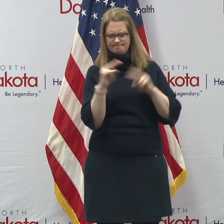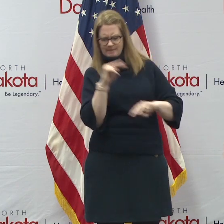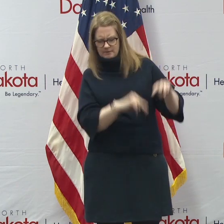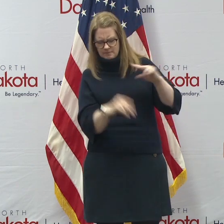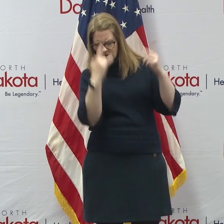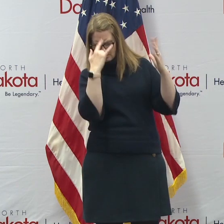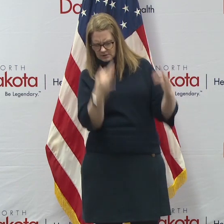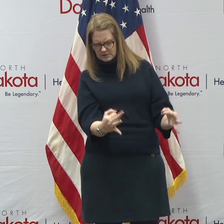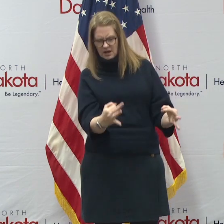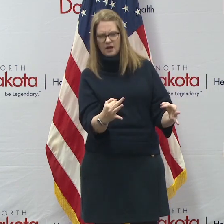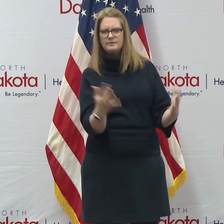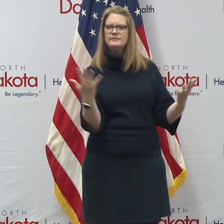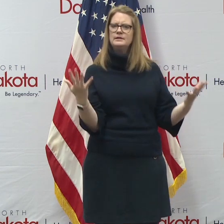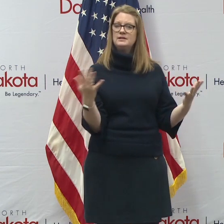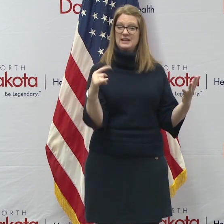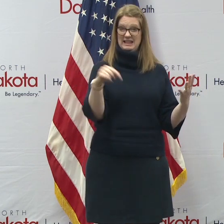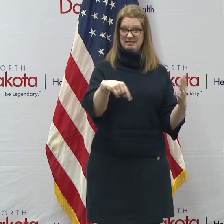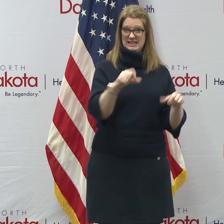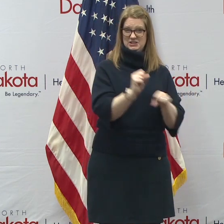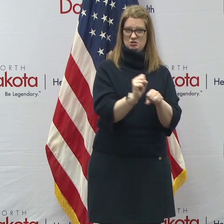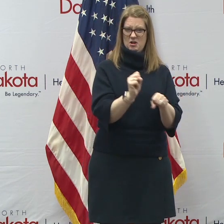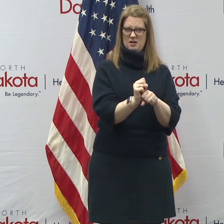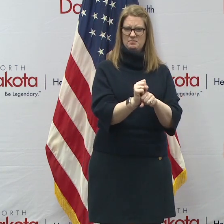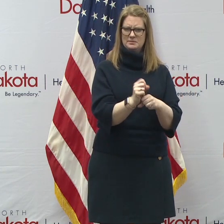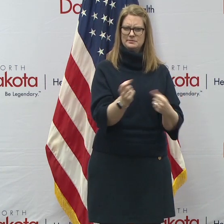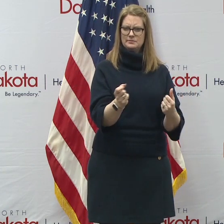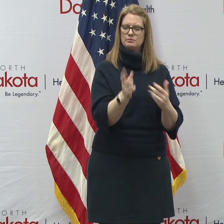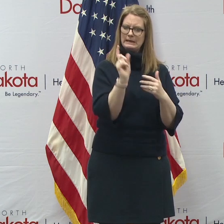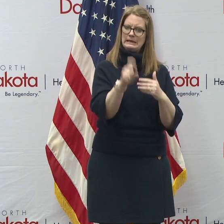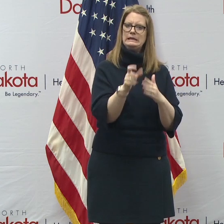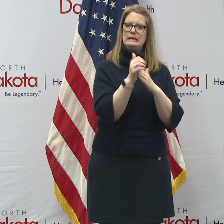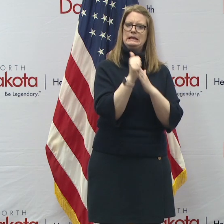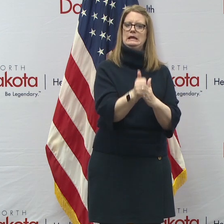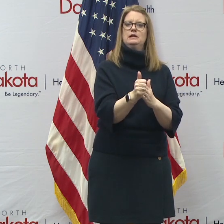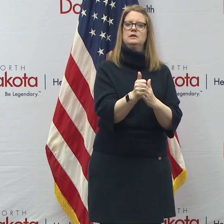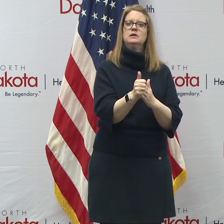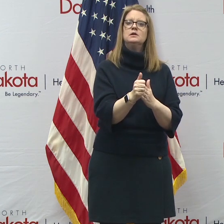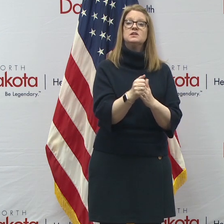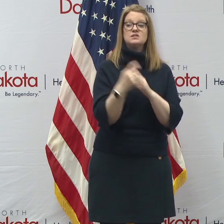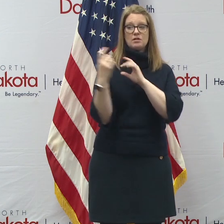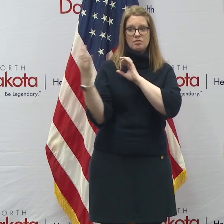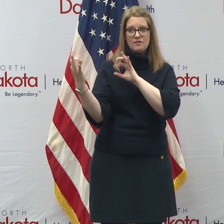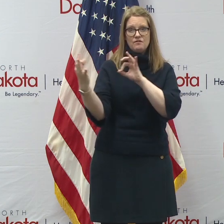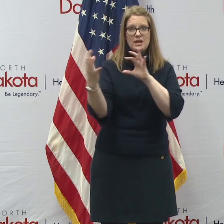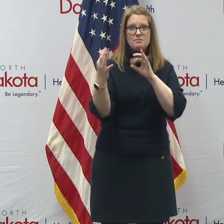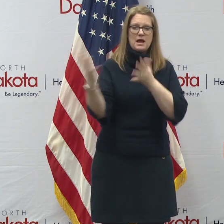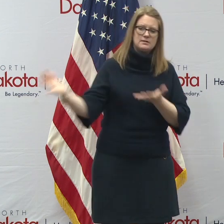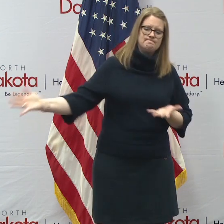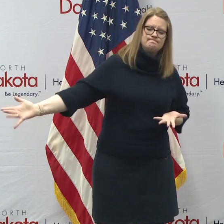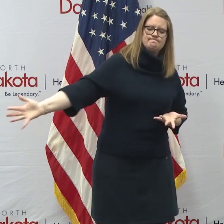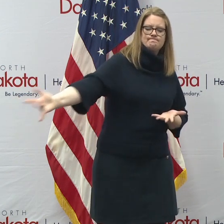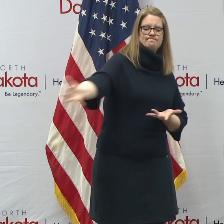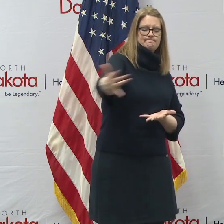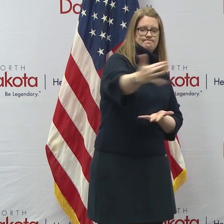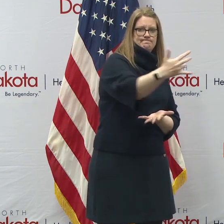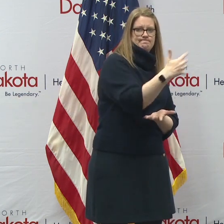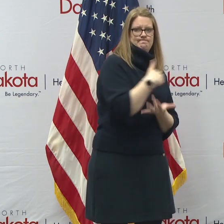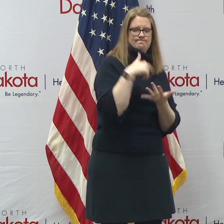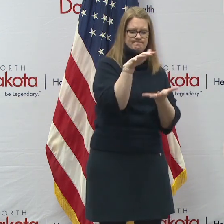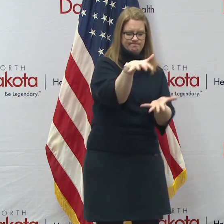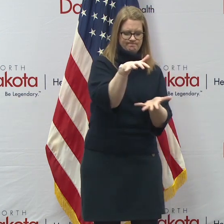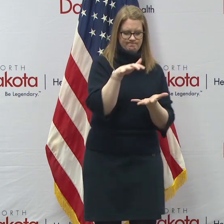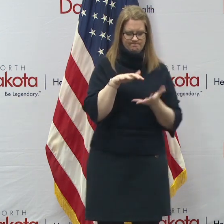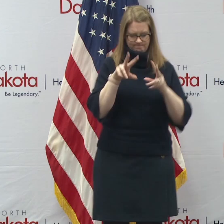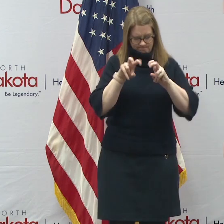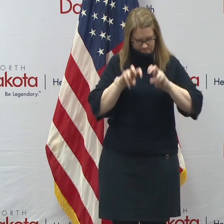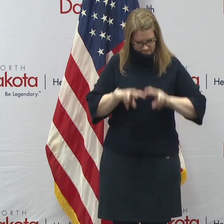And, and in the end of the day in this job, uh, the job is to lead and you have to take all the inputs that you get from lots of sources. And then you have to make a decision that you